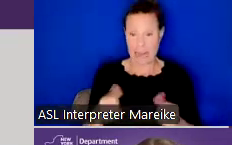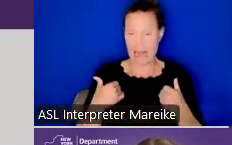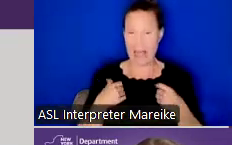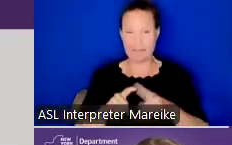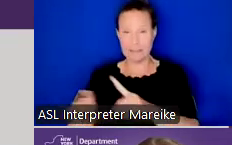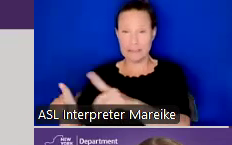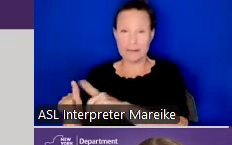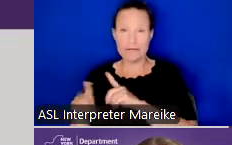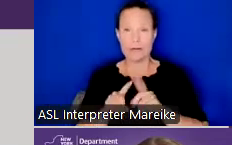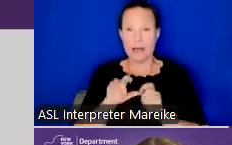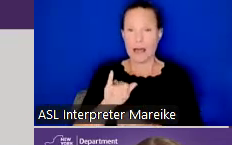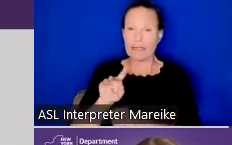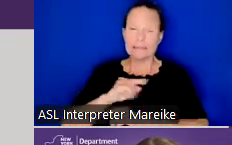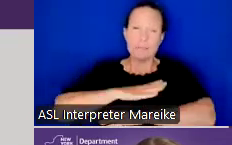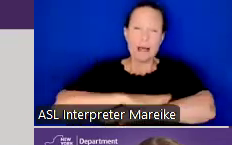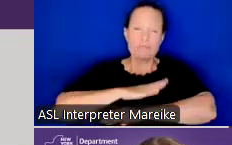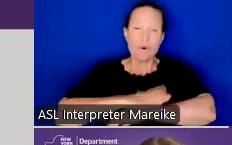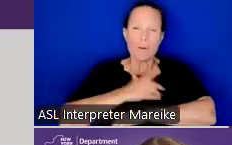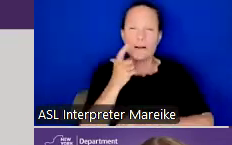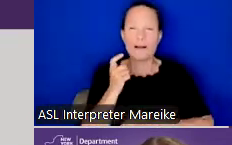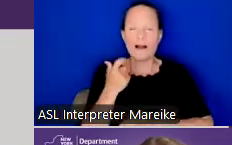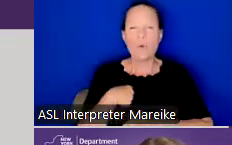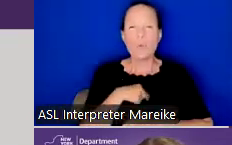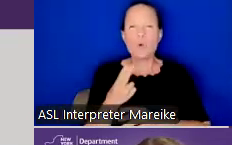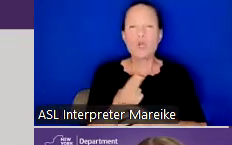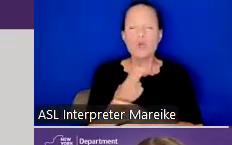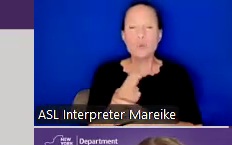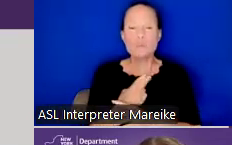IT platforms is that we're using the